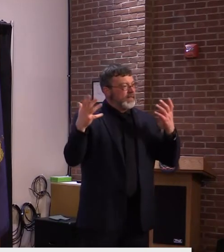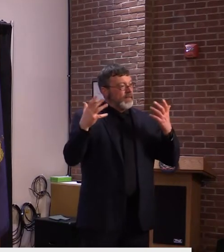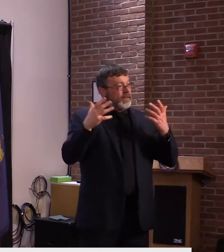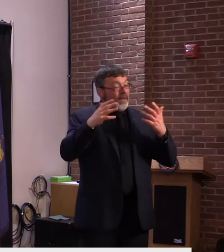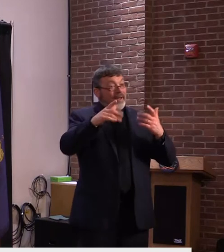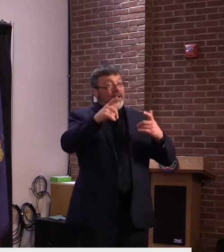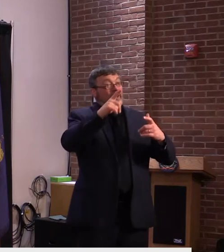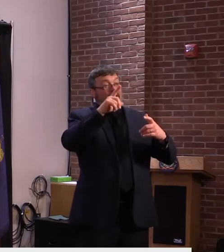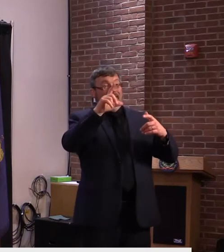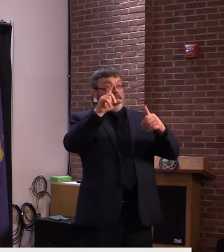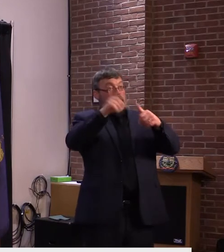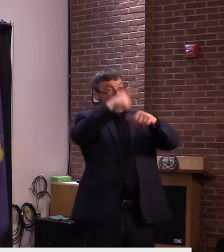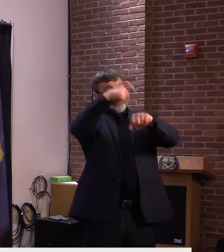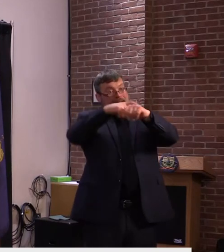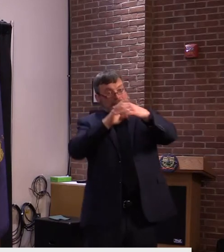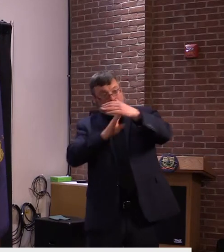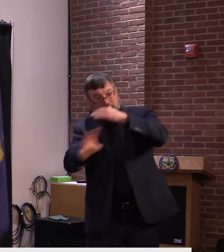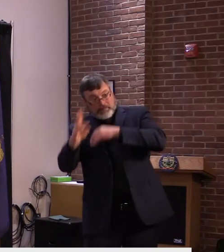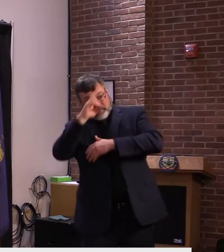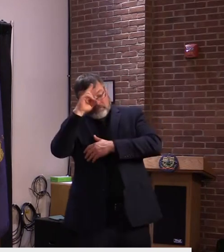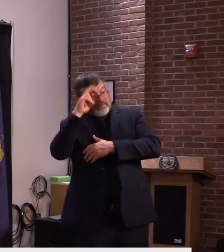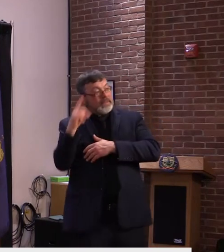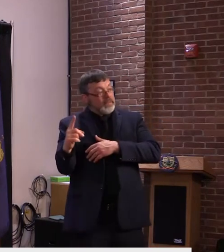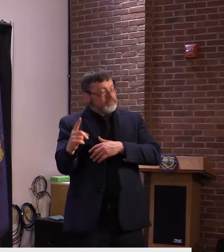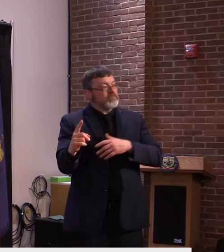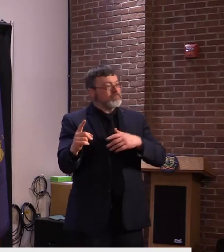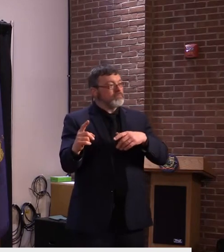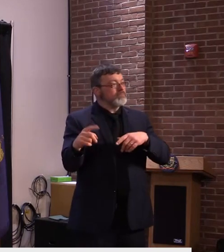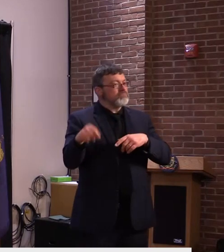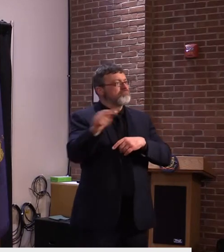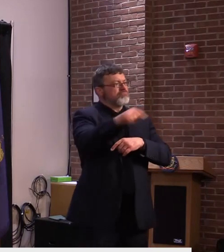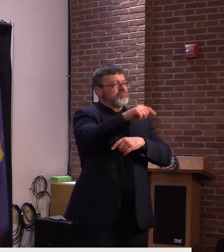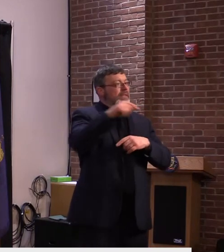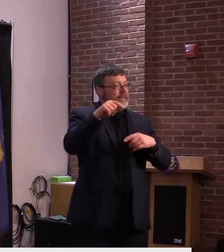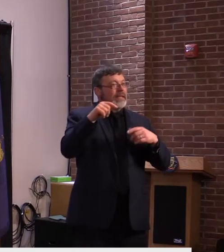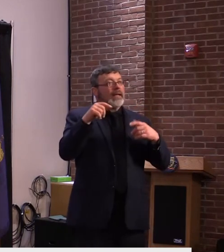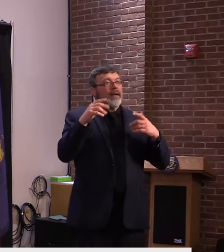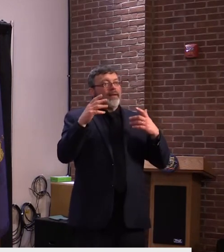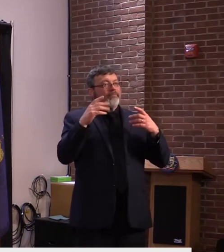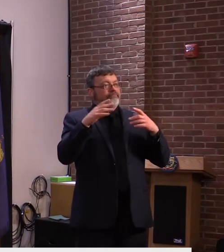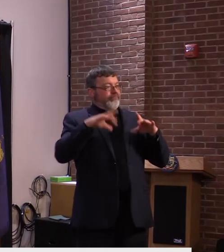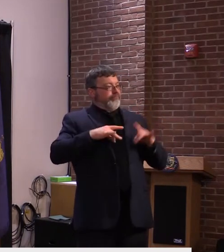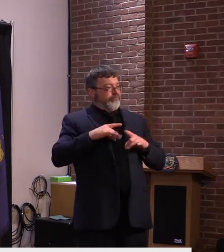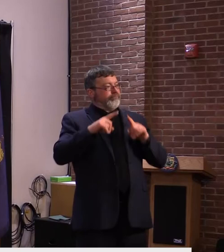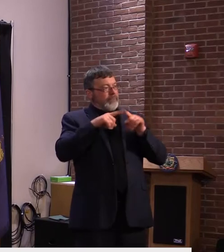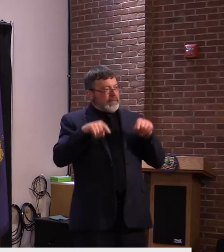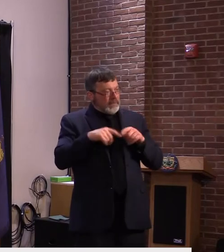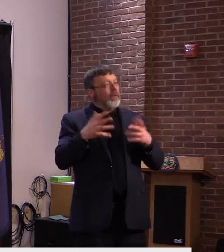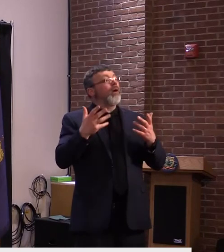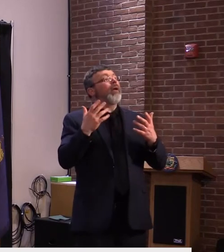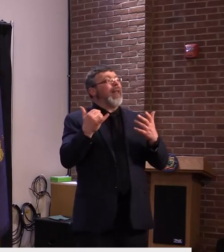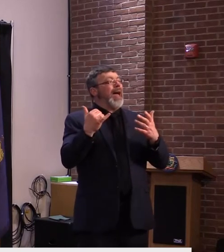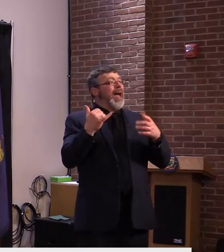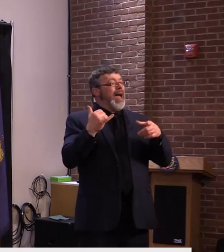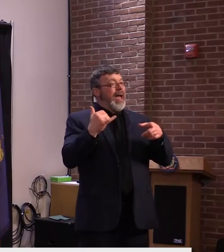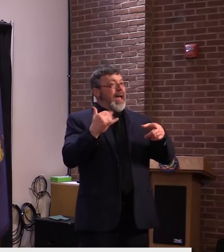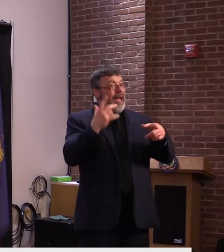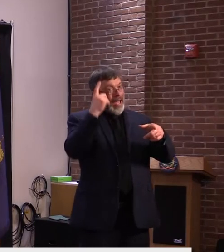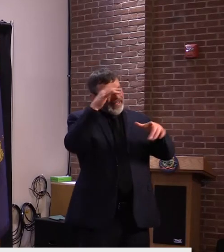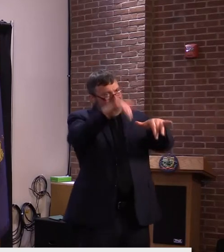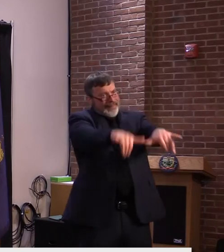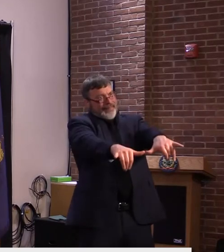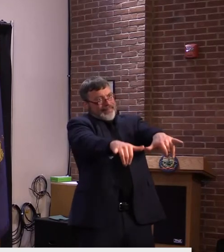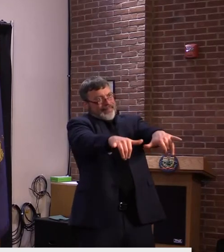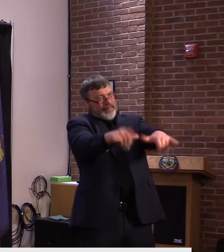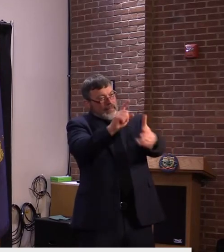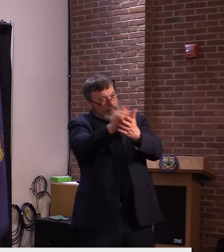and many people who do succumb to this often have a very long hospital stay